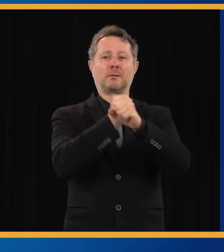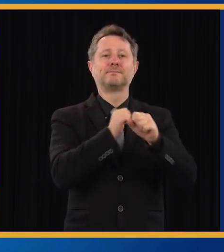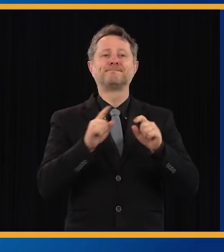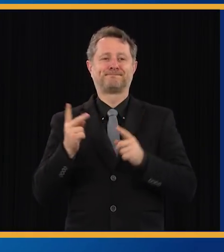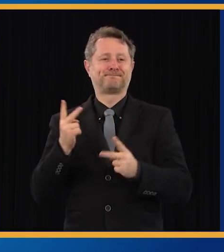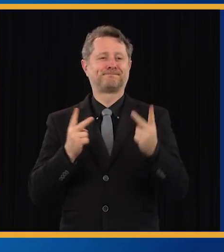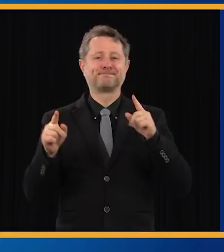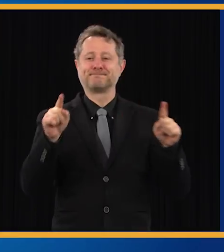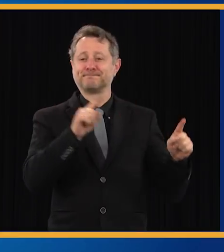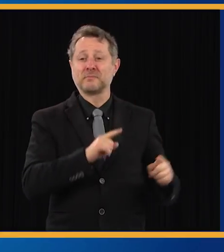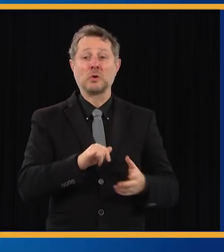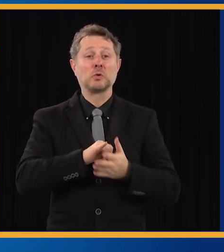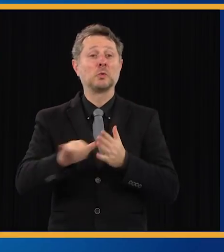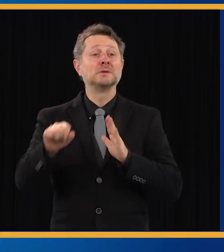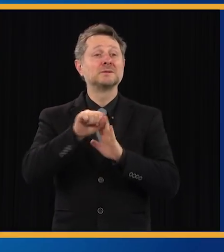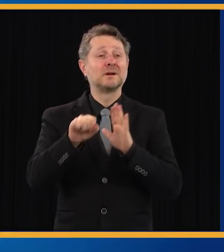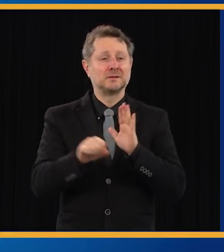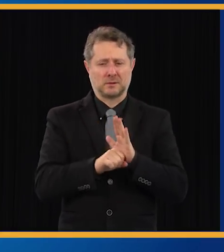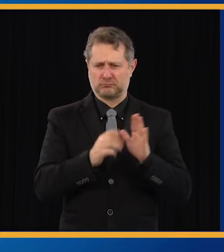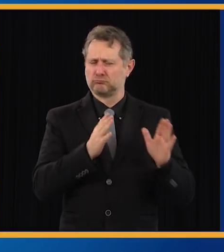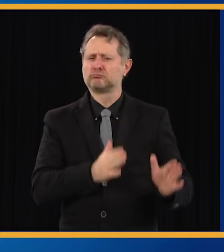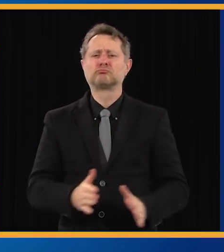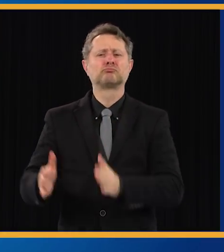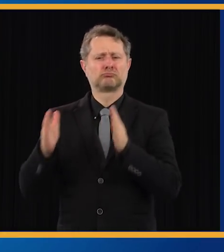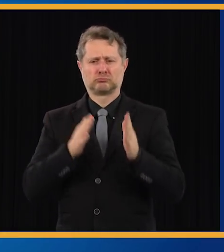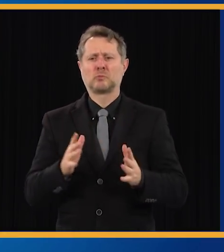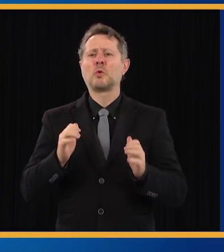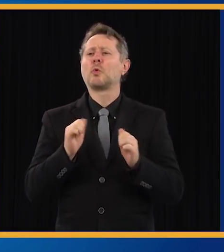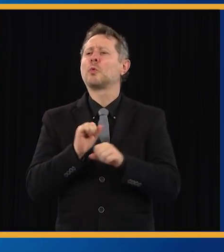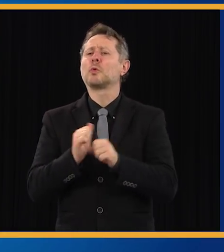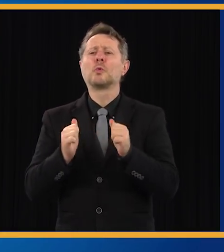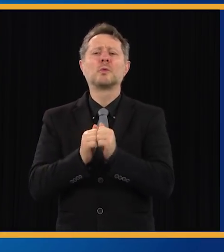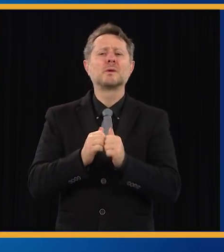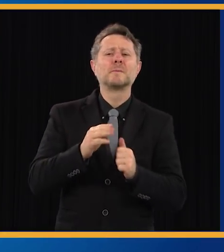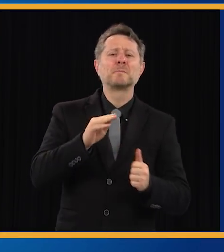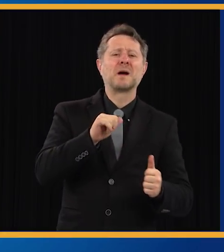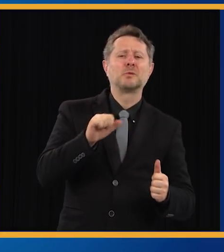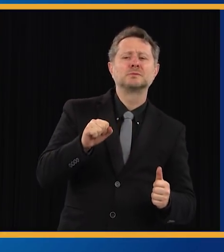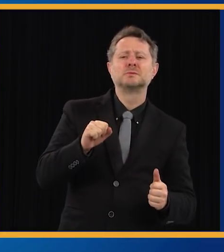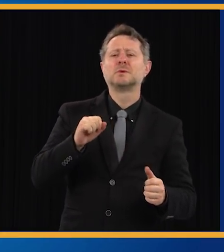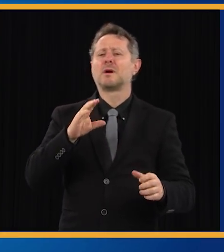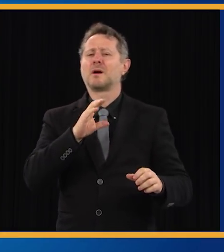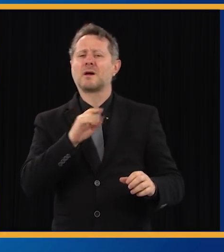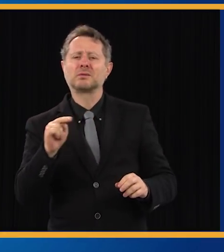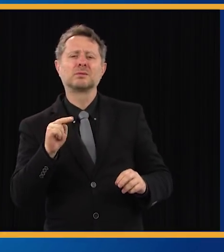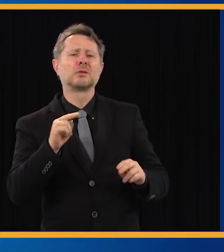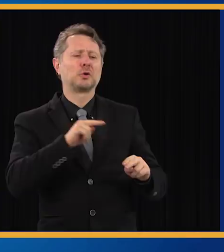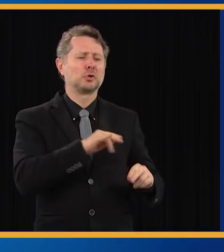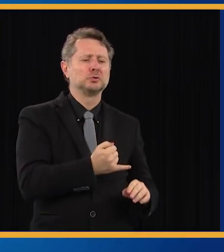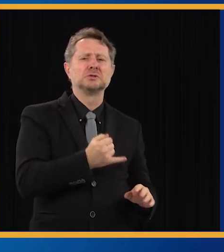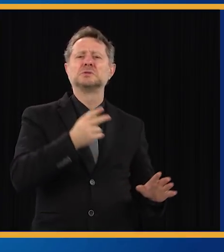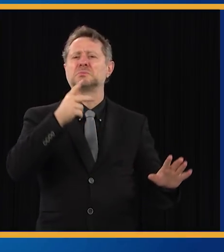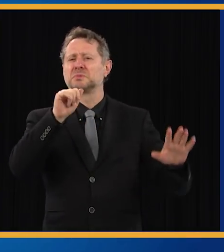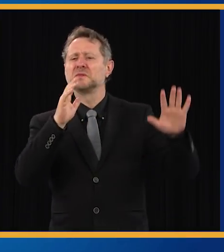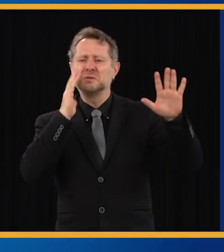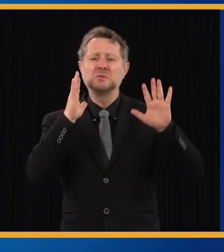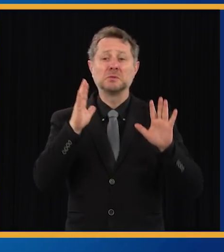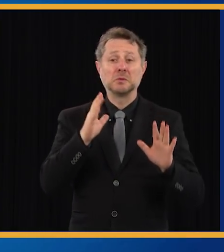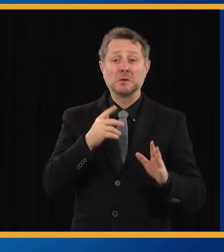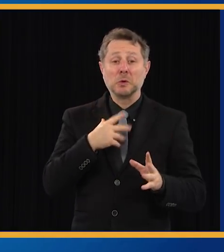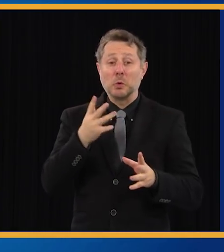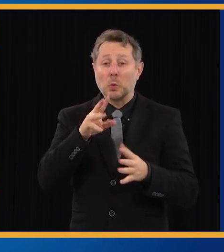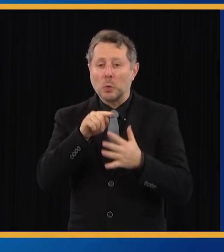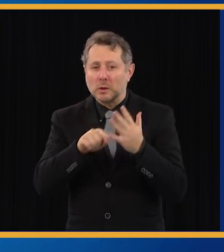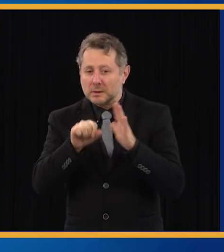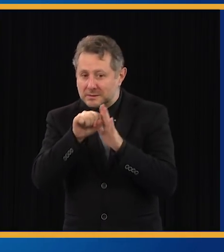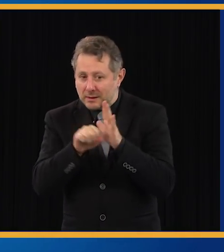we're coordinating with our neighboring states, but you still have to take into consideration the variations across the